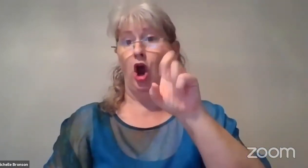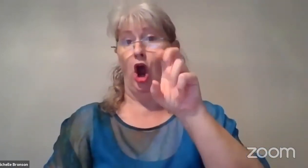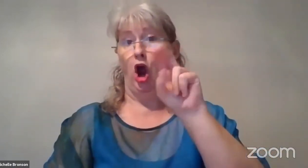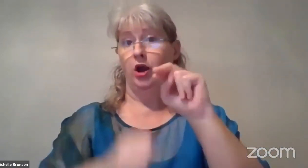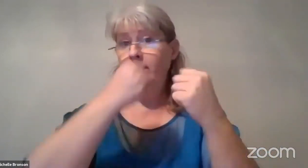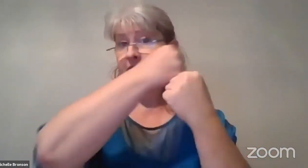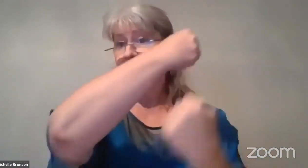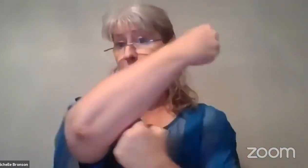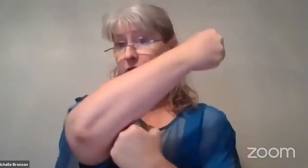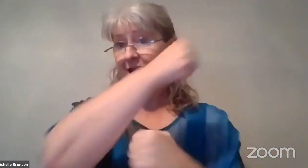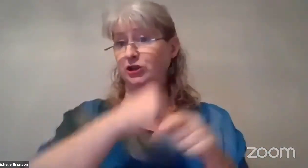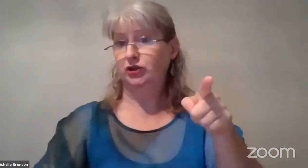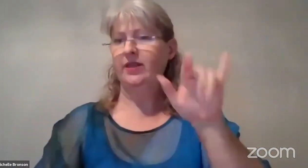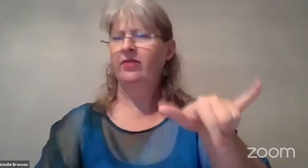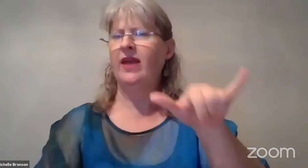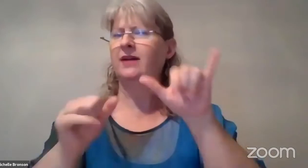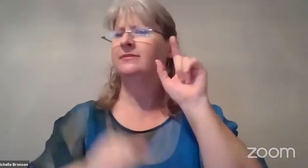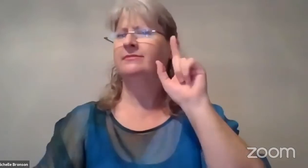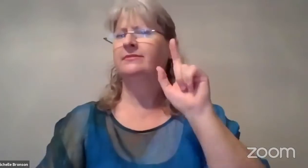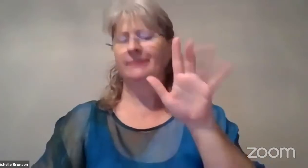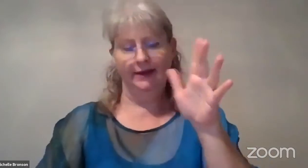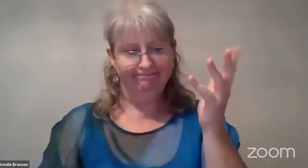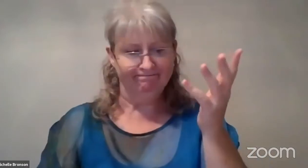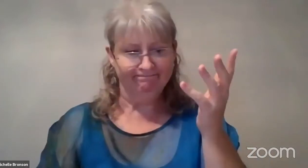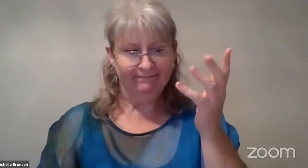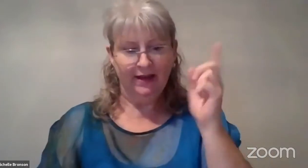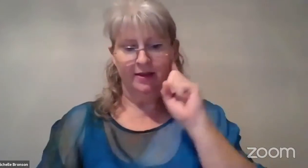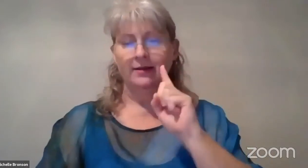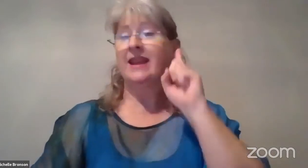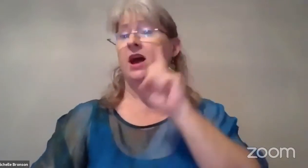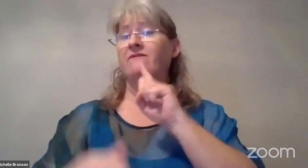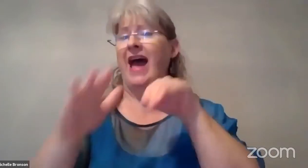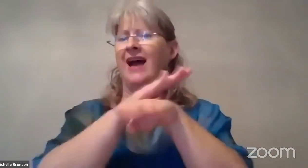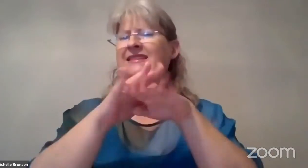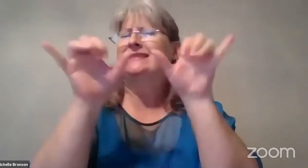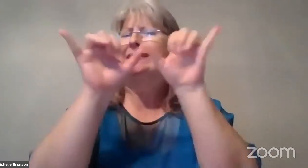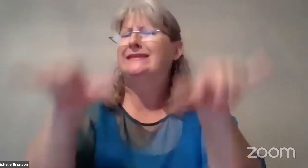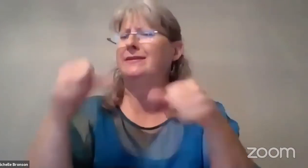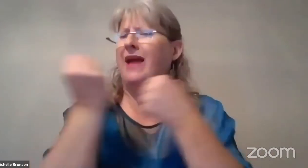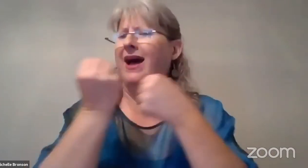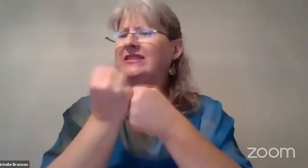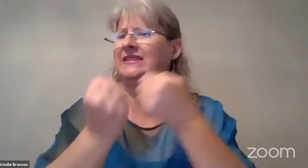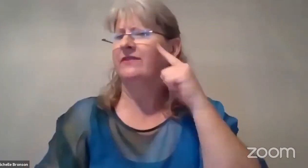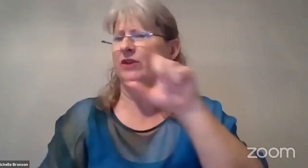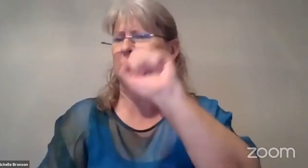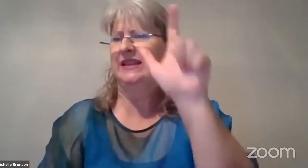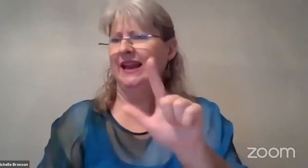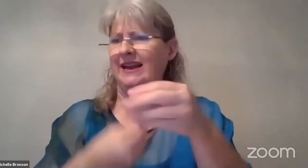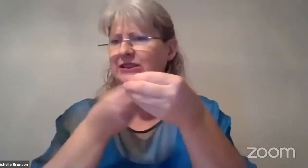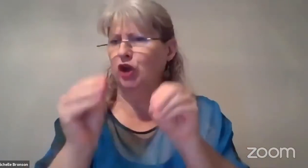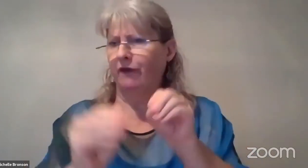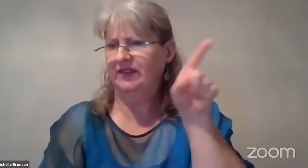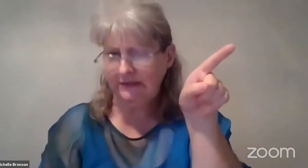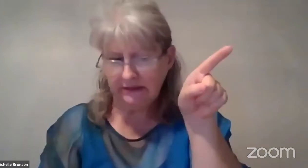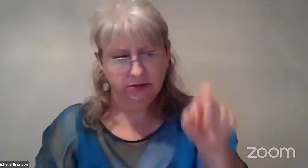Development family program. And we've received Hardin Foundation funds as well for deaf access, which